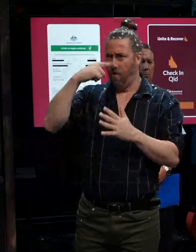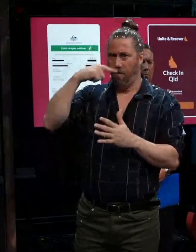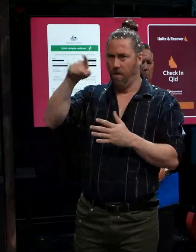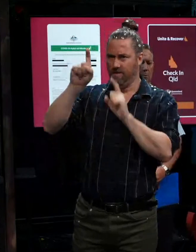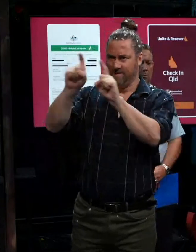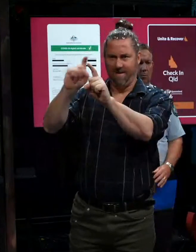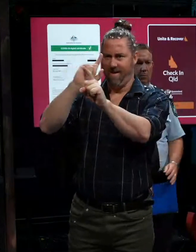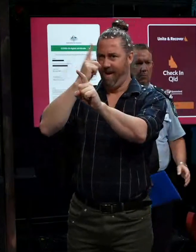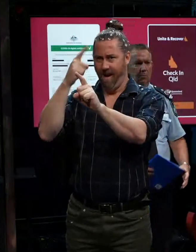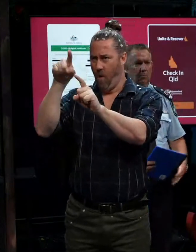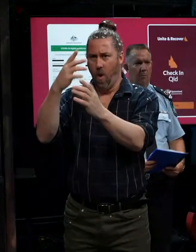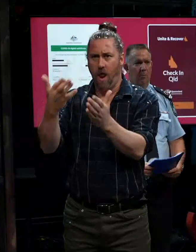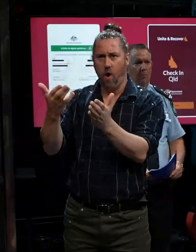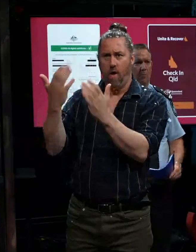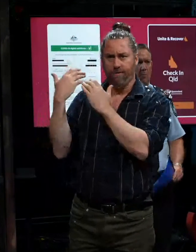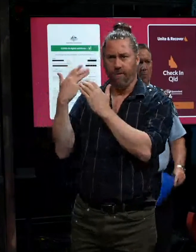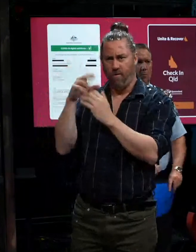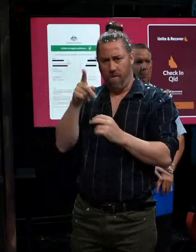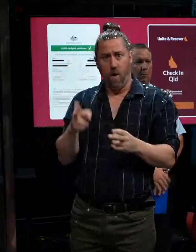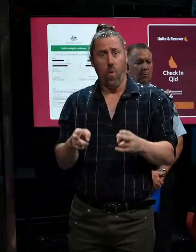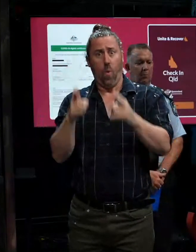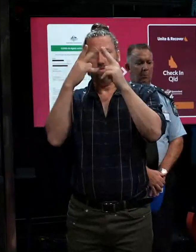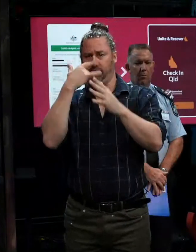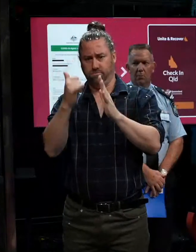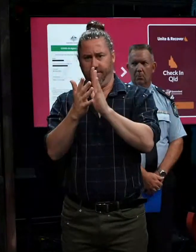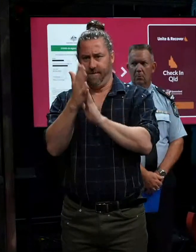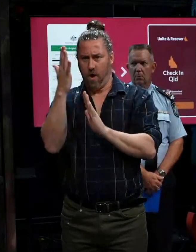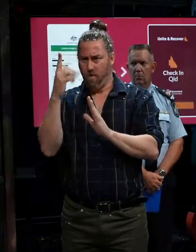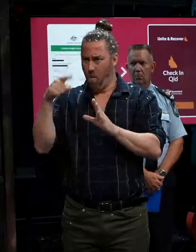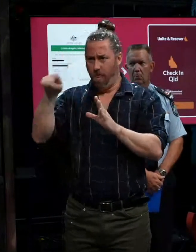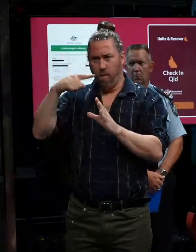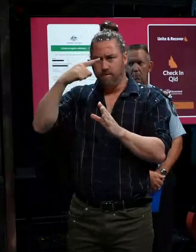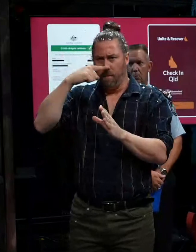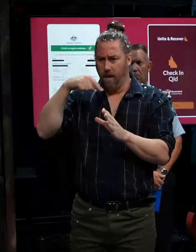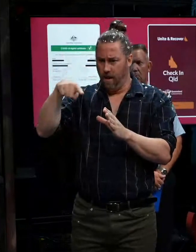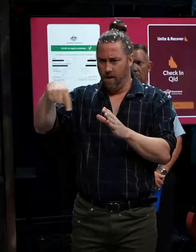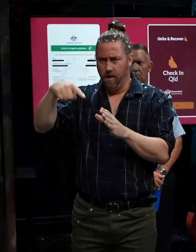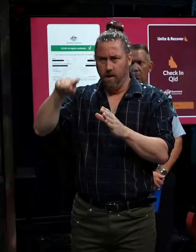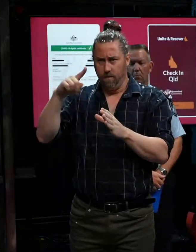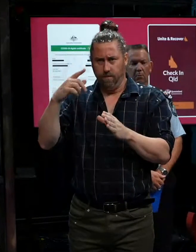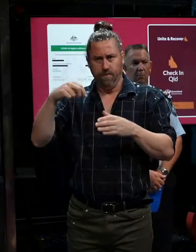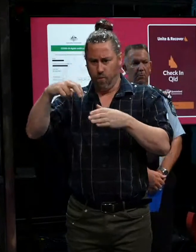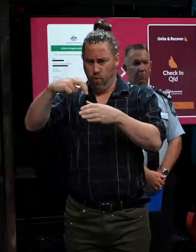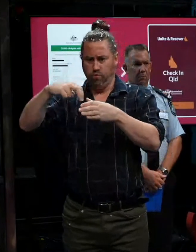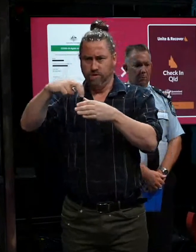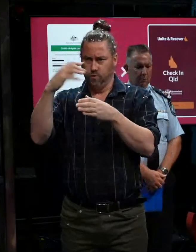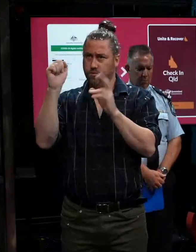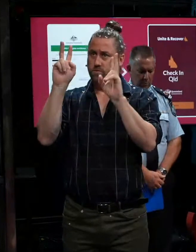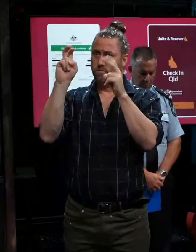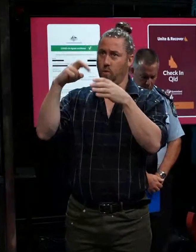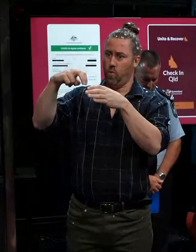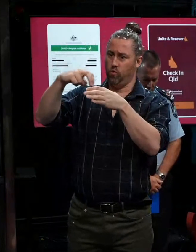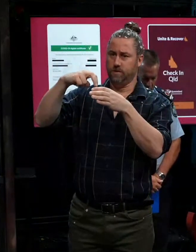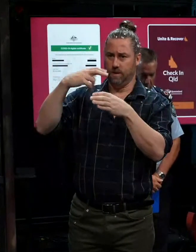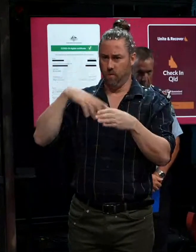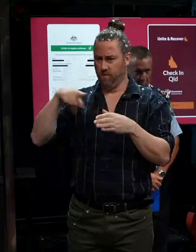They've all obviously been evacuated. How will they manage that given that these people are in quarantine because they've come